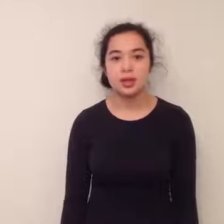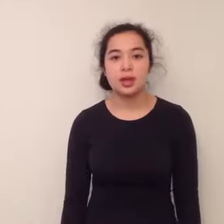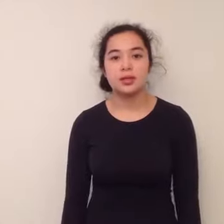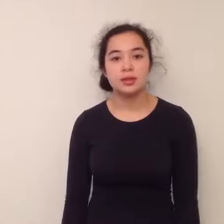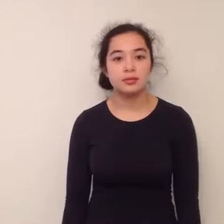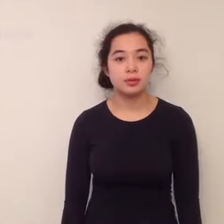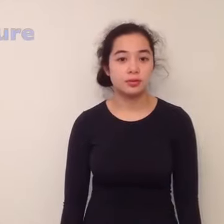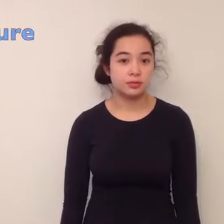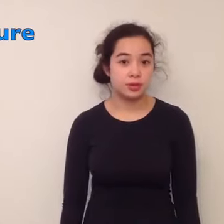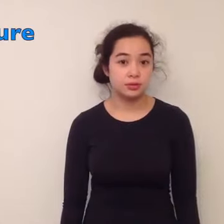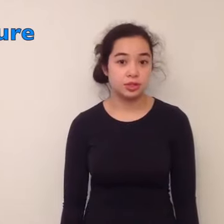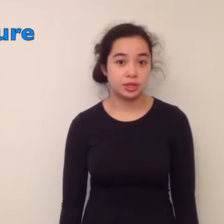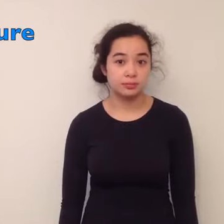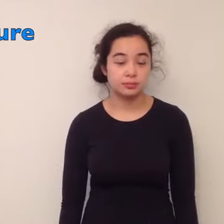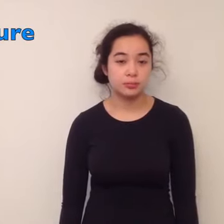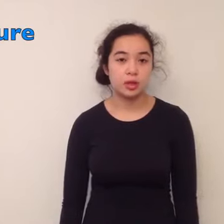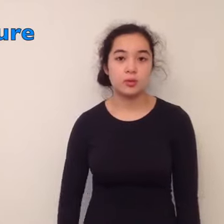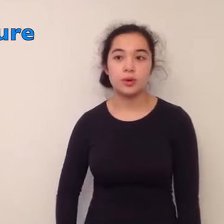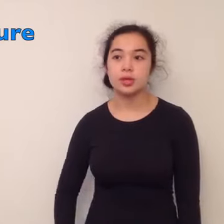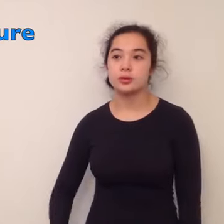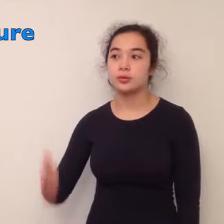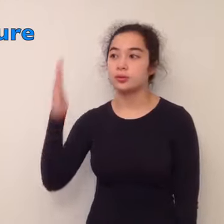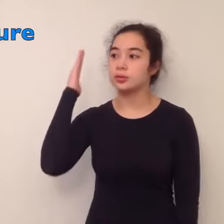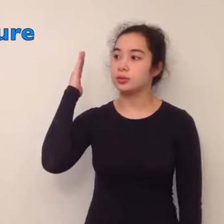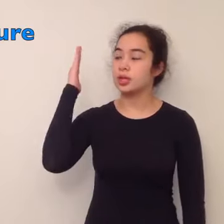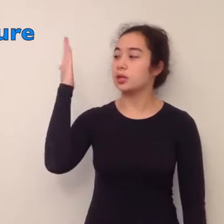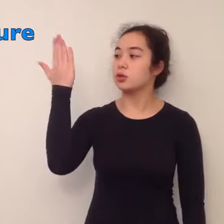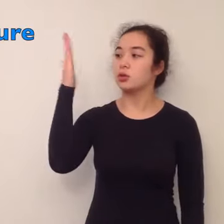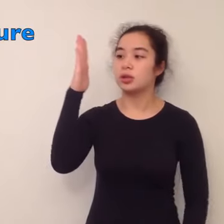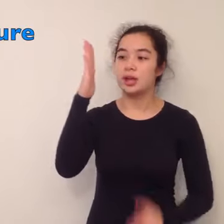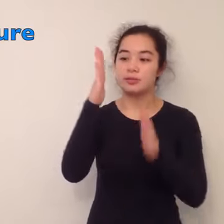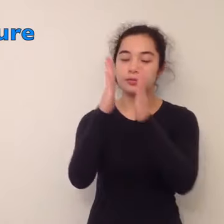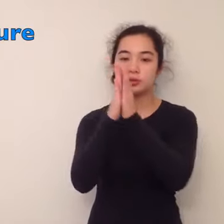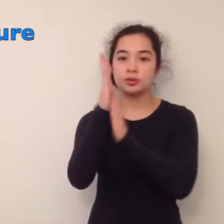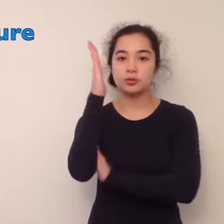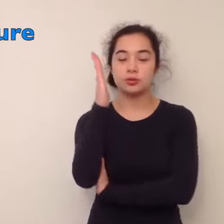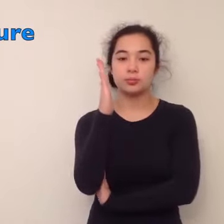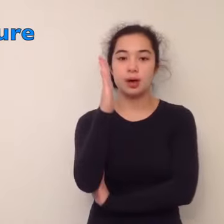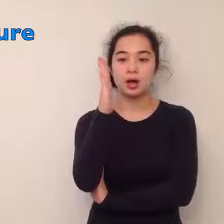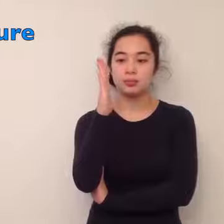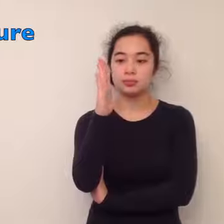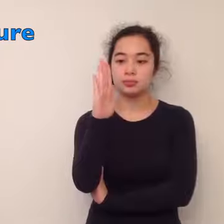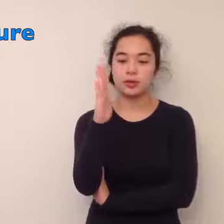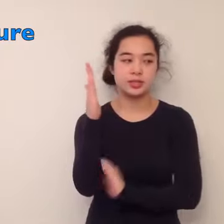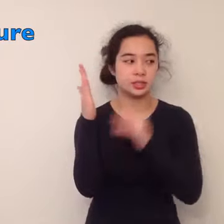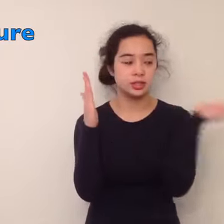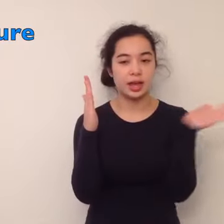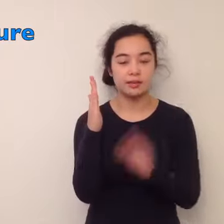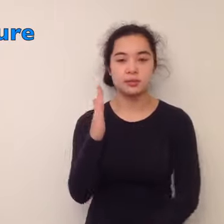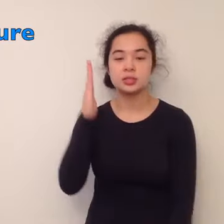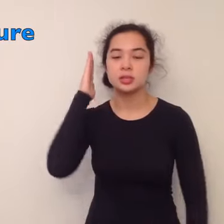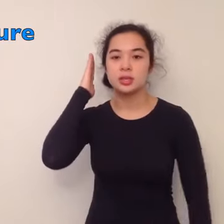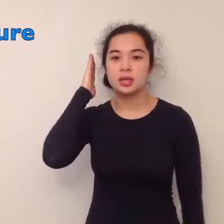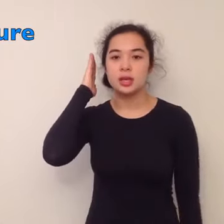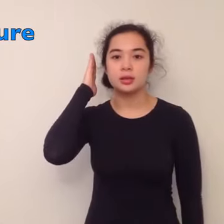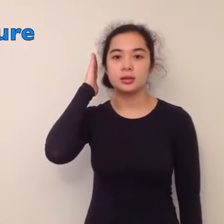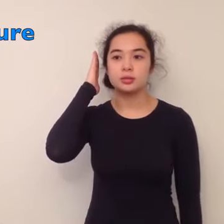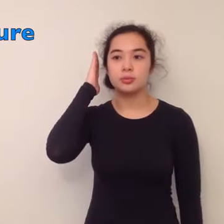And then you've got in the future, where you take your palm facing the left and bring